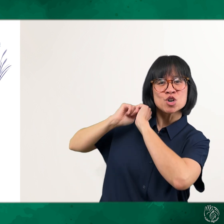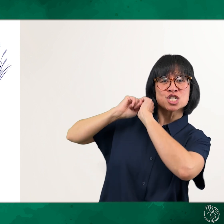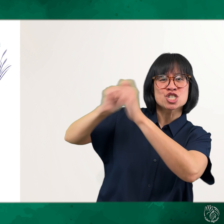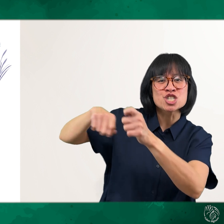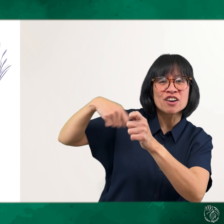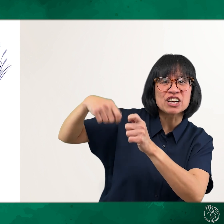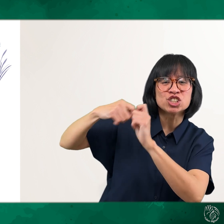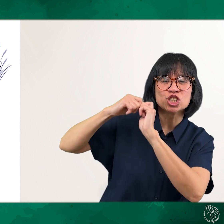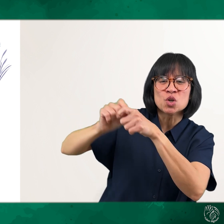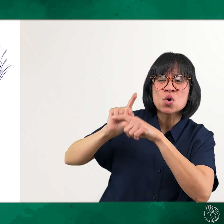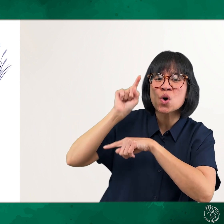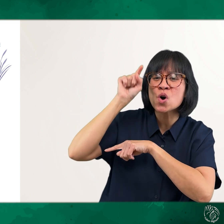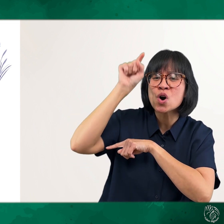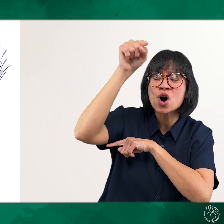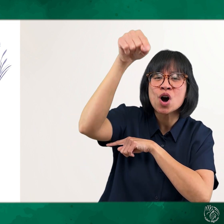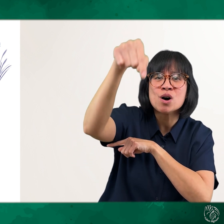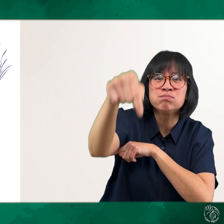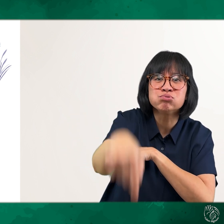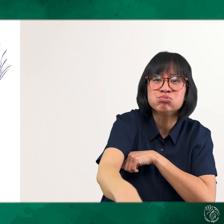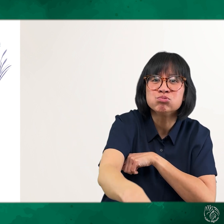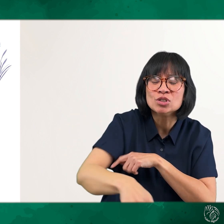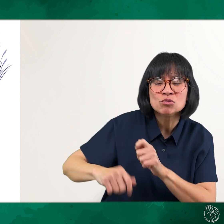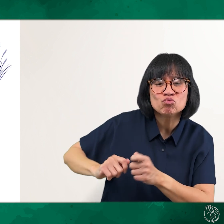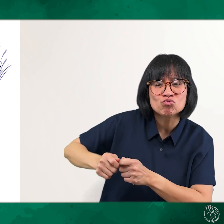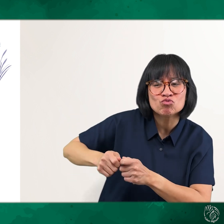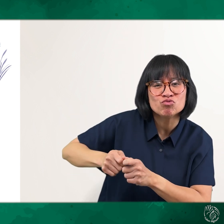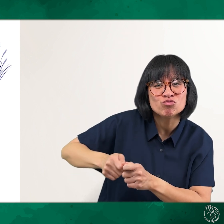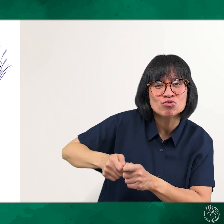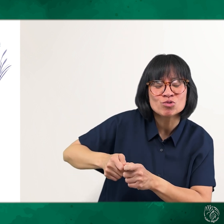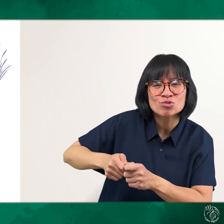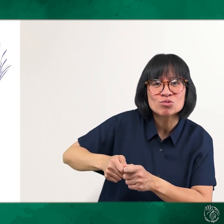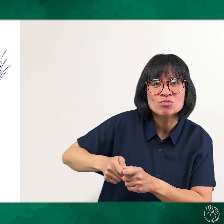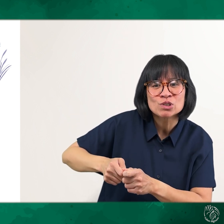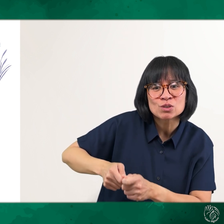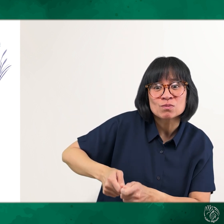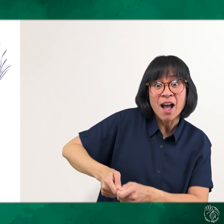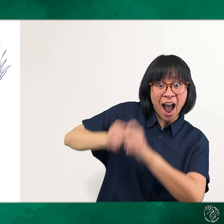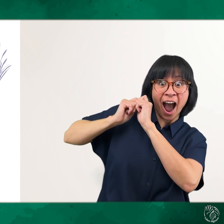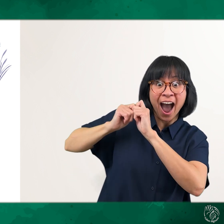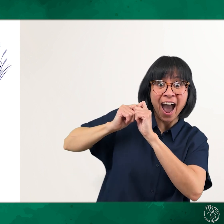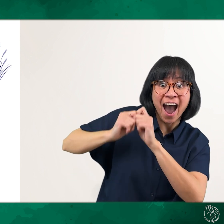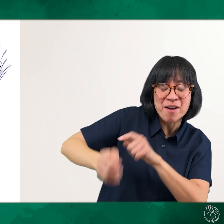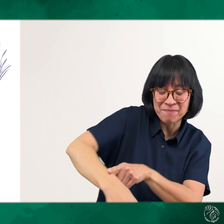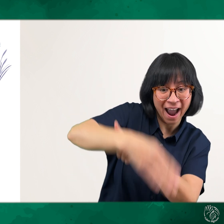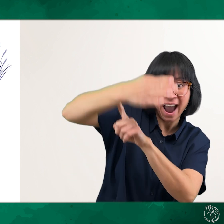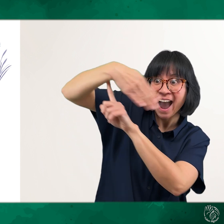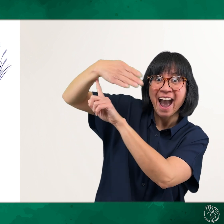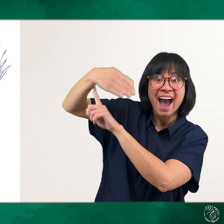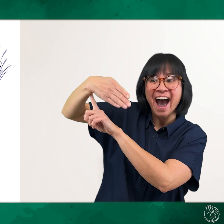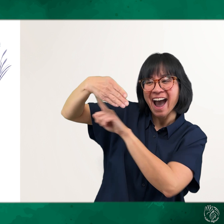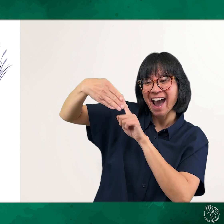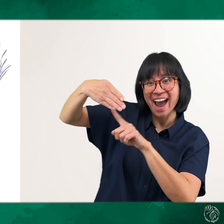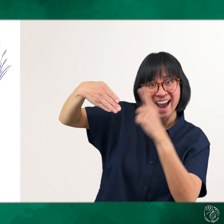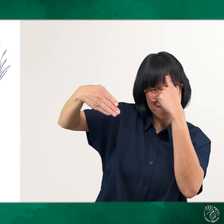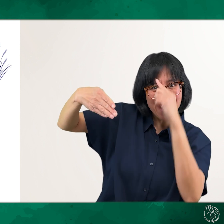lines cast into the lake. Oh, it smells like we just caught